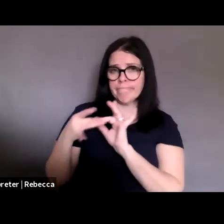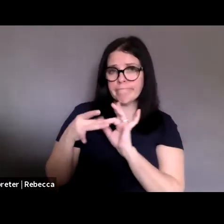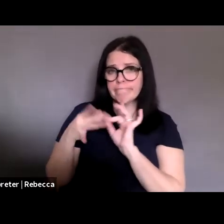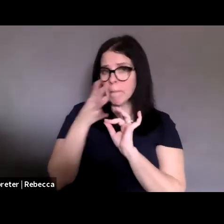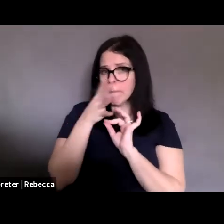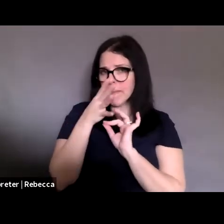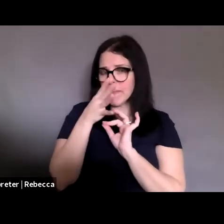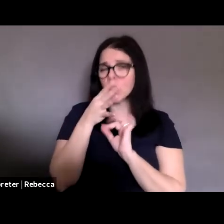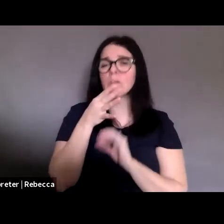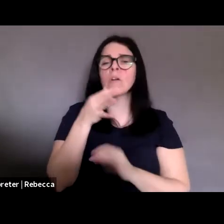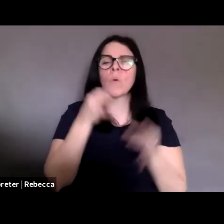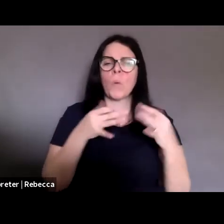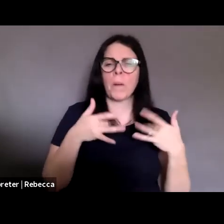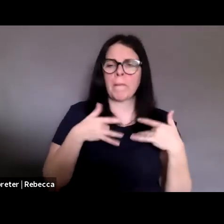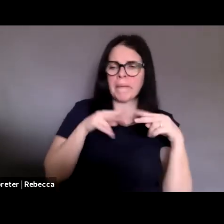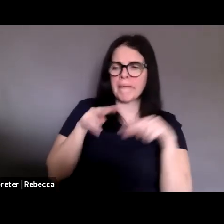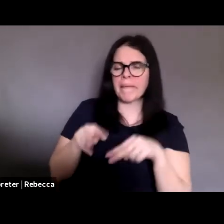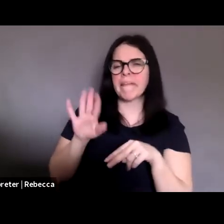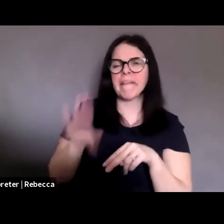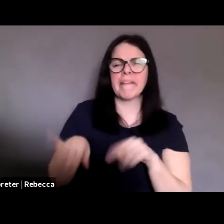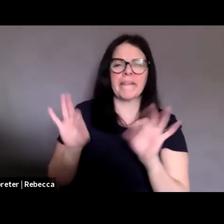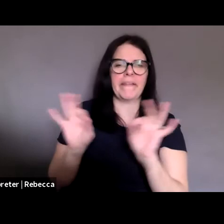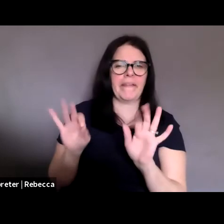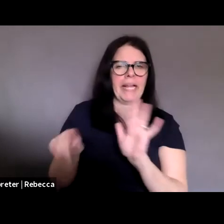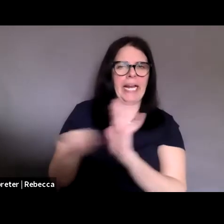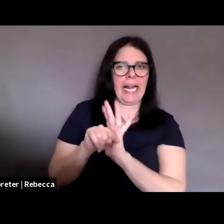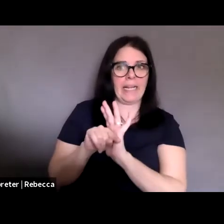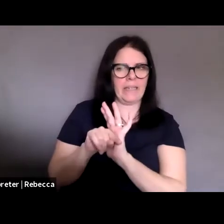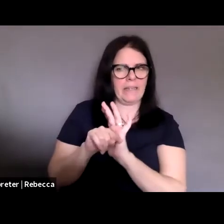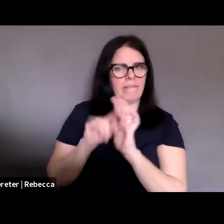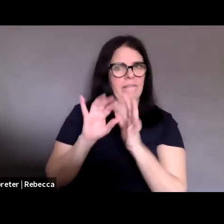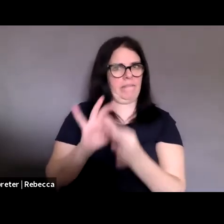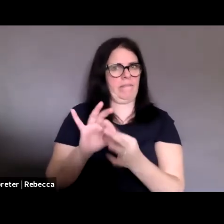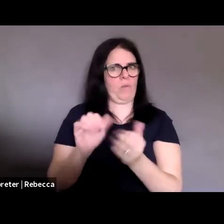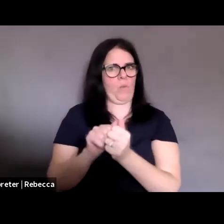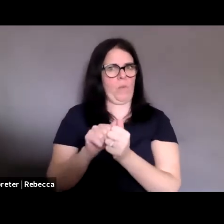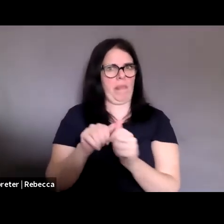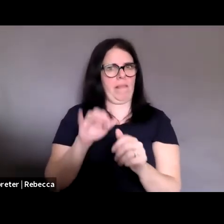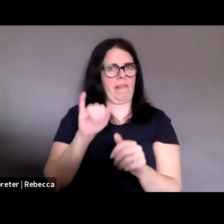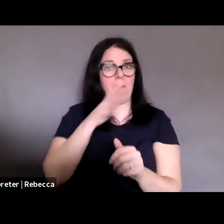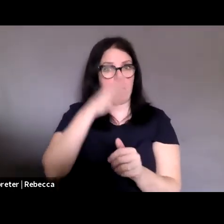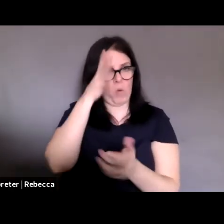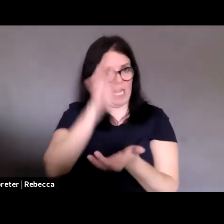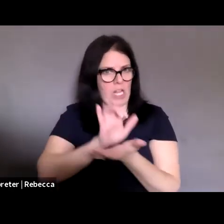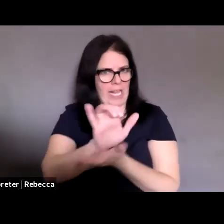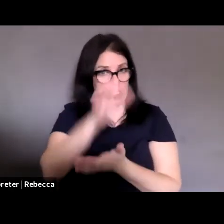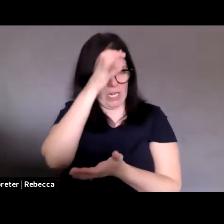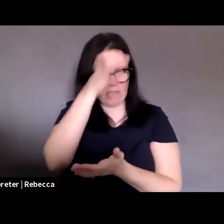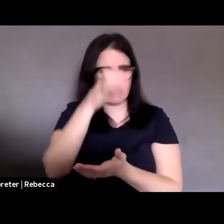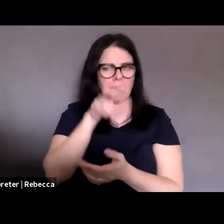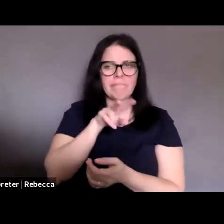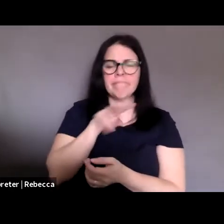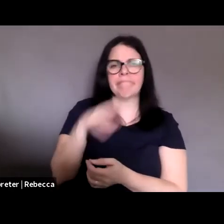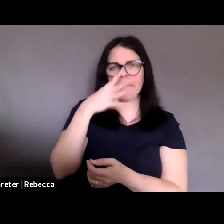dismissive fashion when parental alienation concepts are applied.